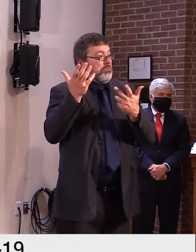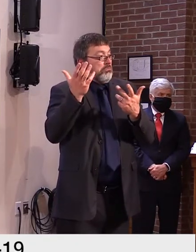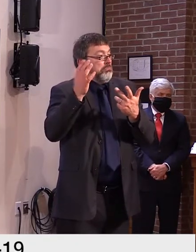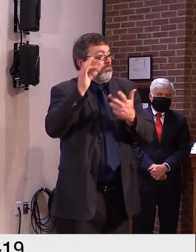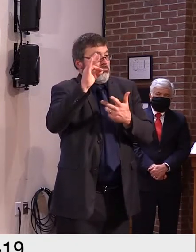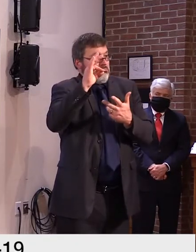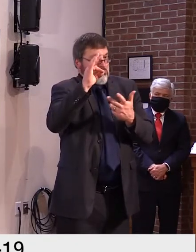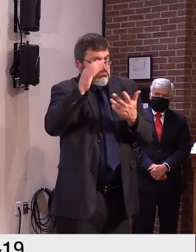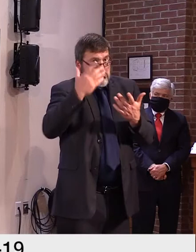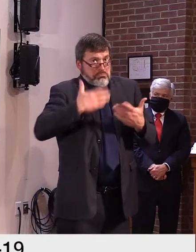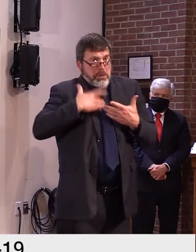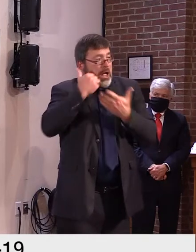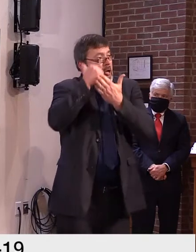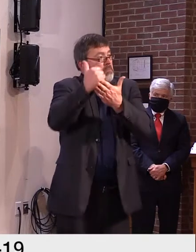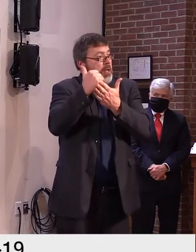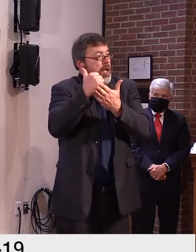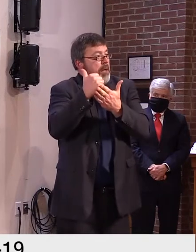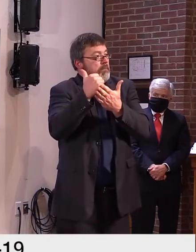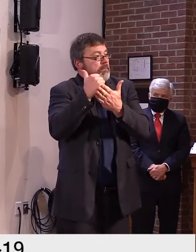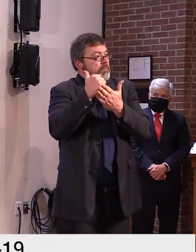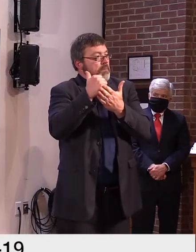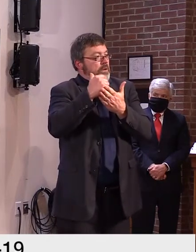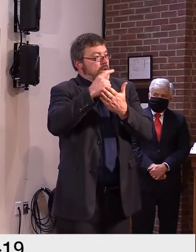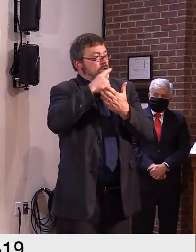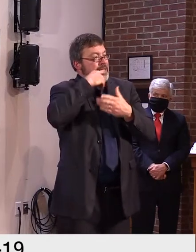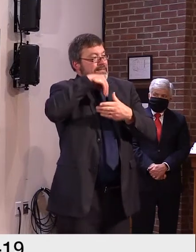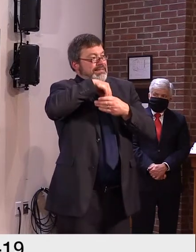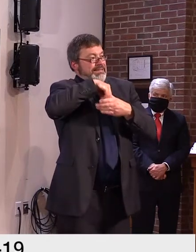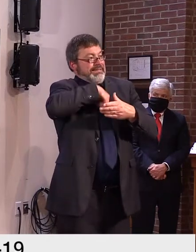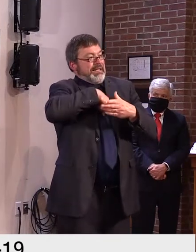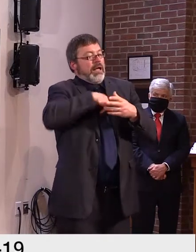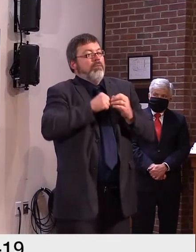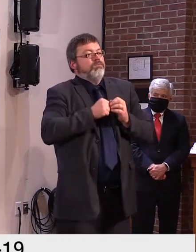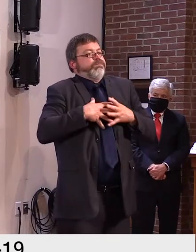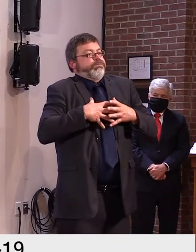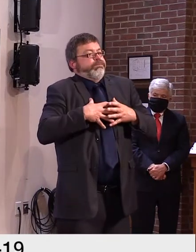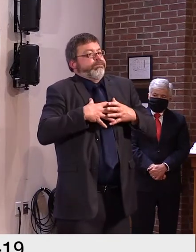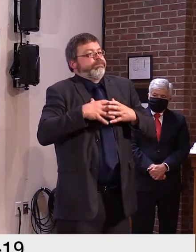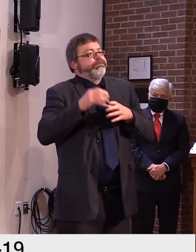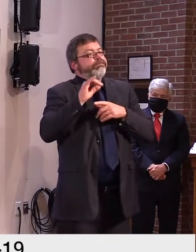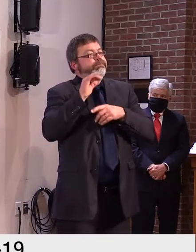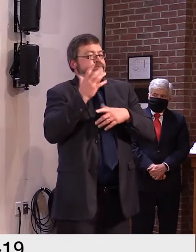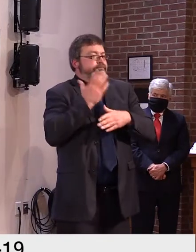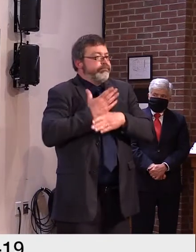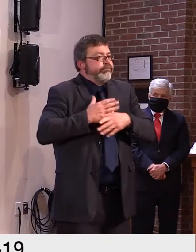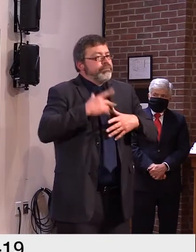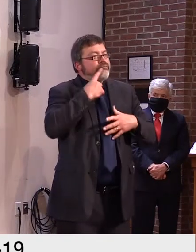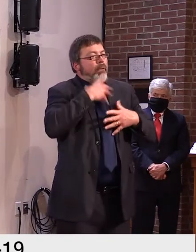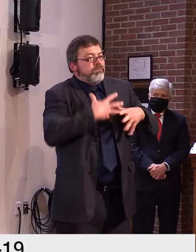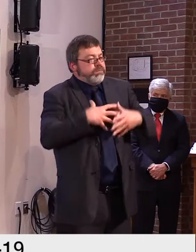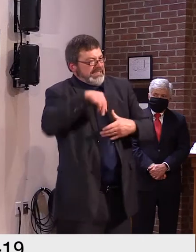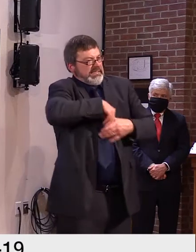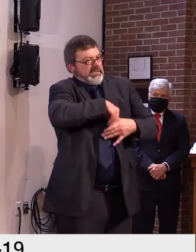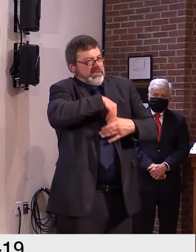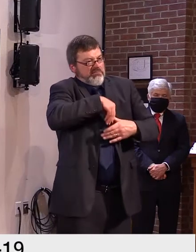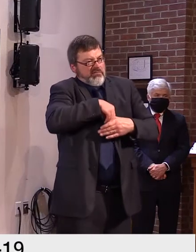the virus. It's not actually eradicating the virus. It's treating the body's exuberant inflammatory response, which can